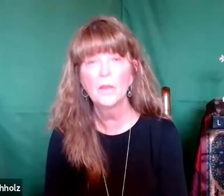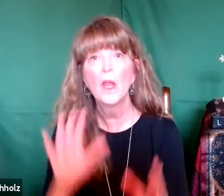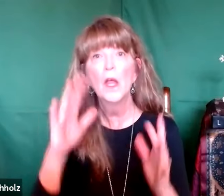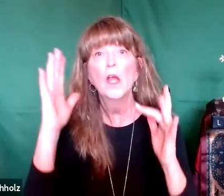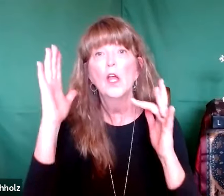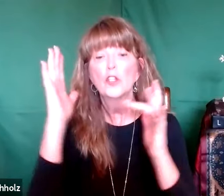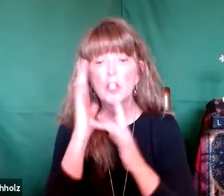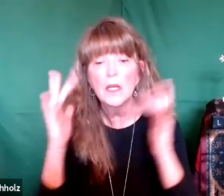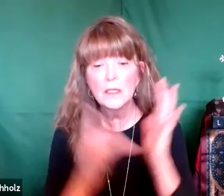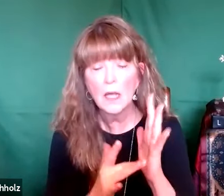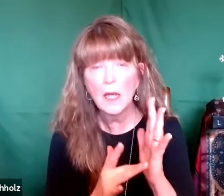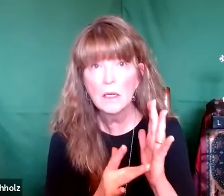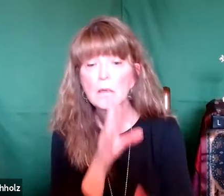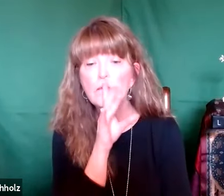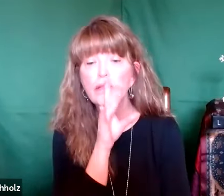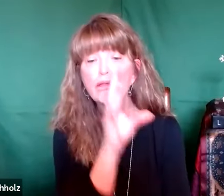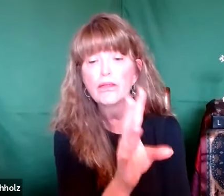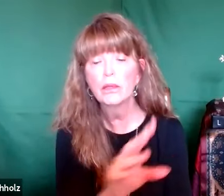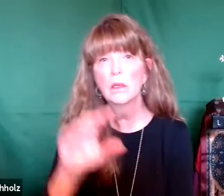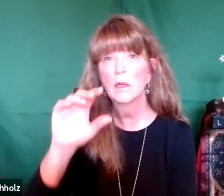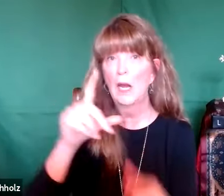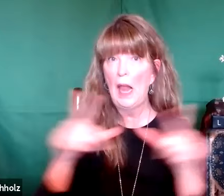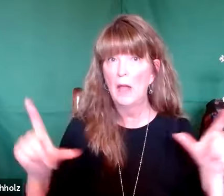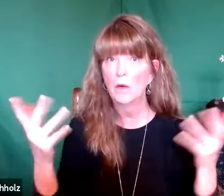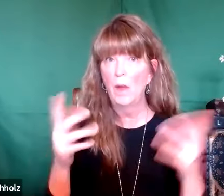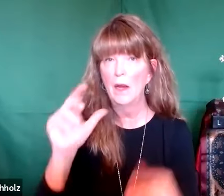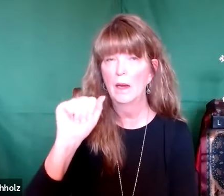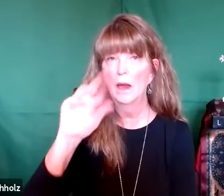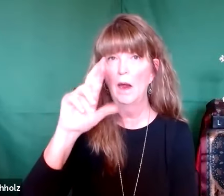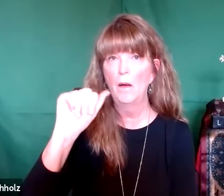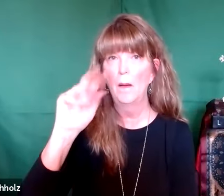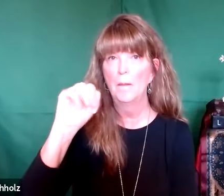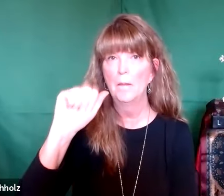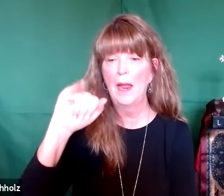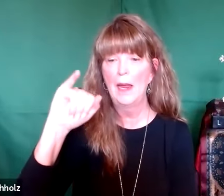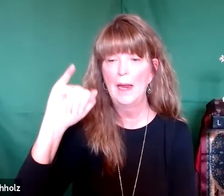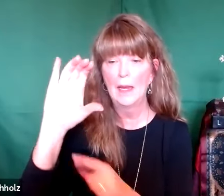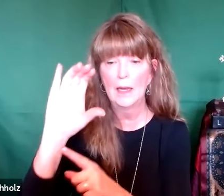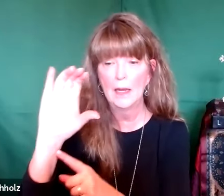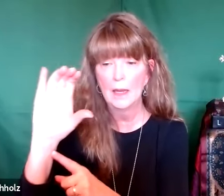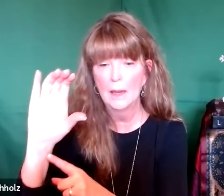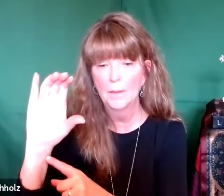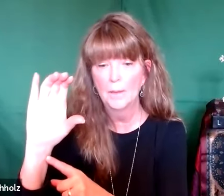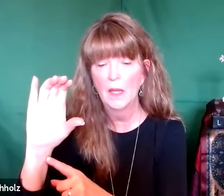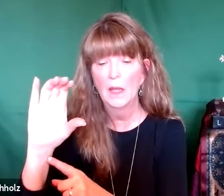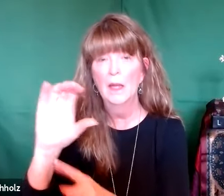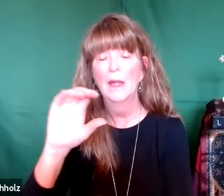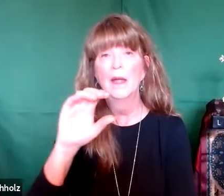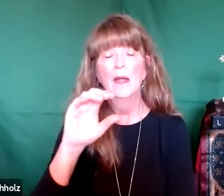and immediately they all would have brought Psalm 22 to mind. Jesus was speaking in the Aramaic